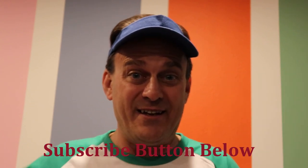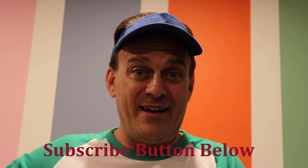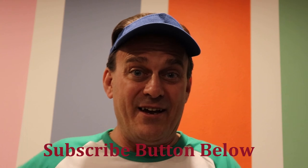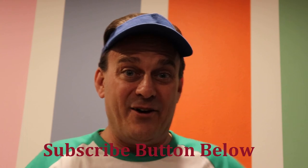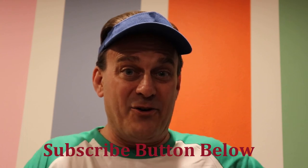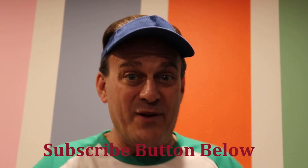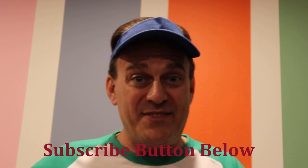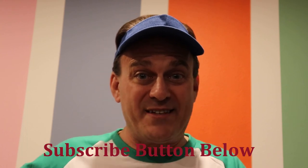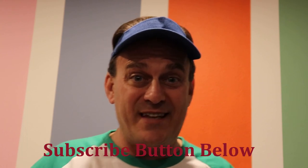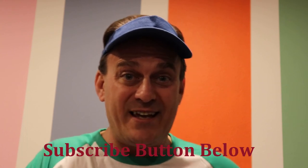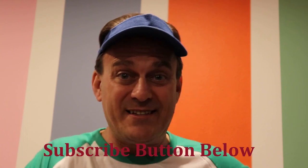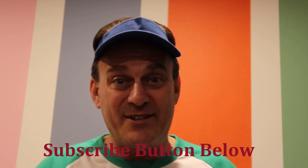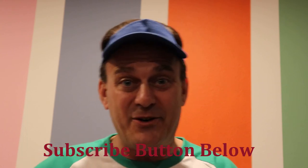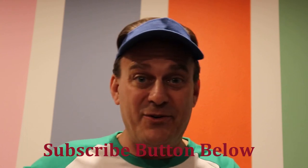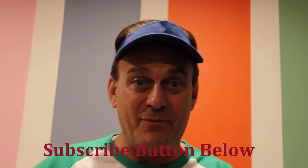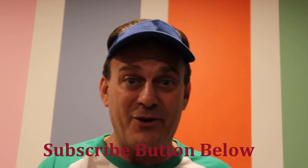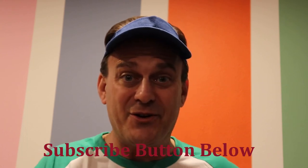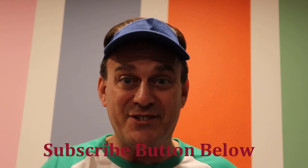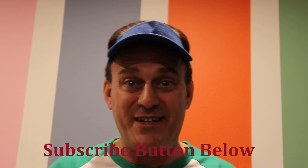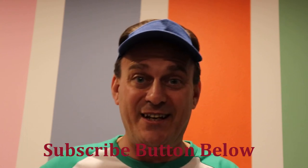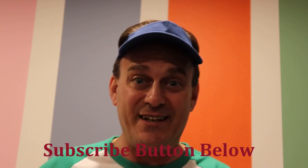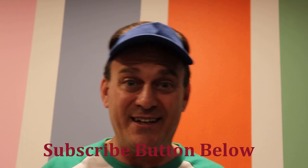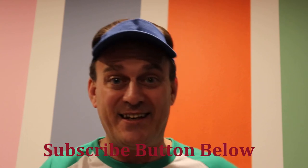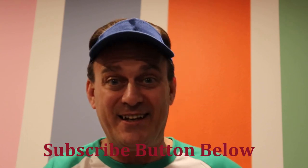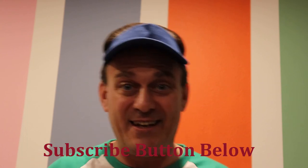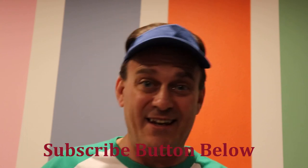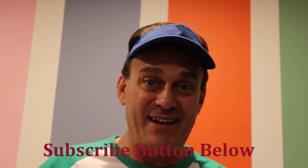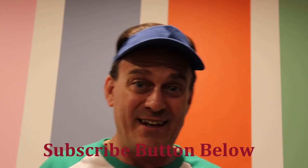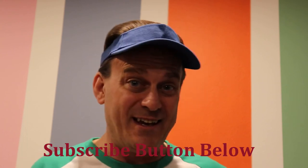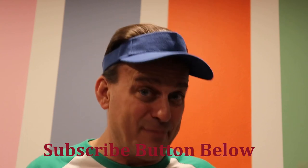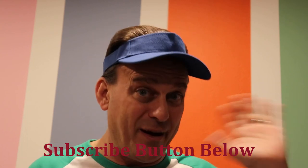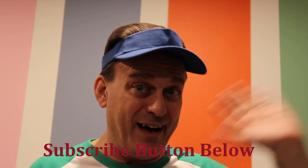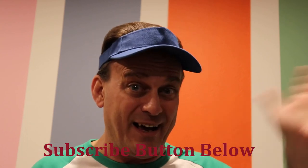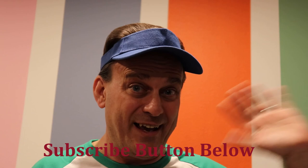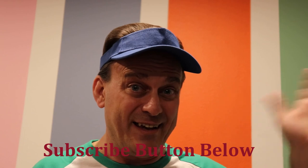Oh, when the saints go marching in. Bye-bye.